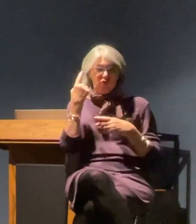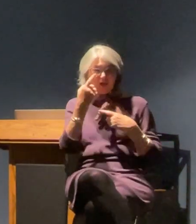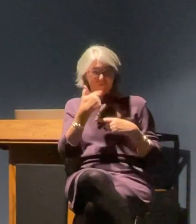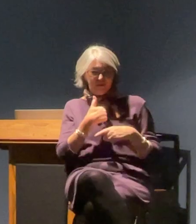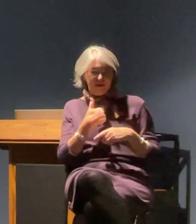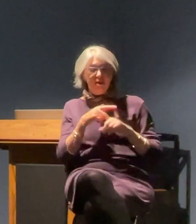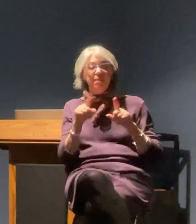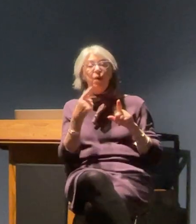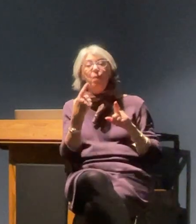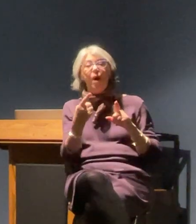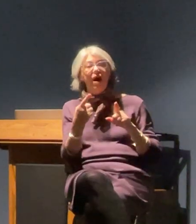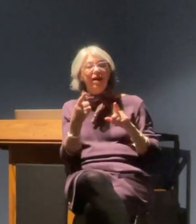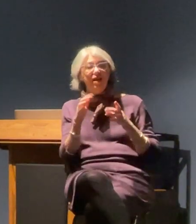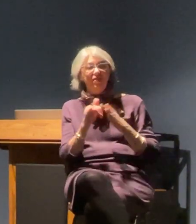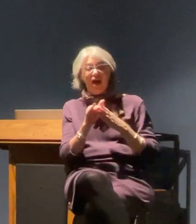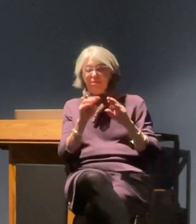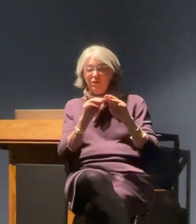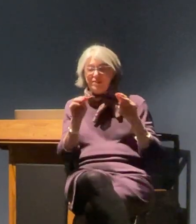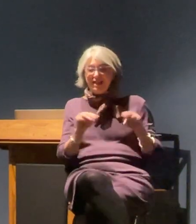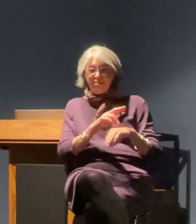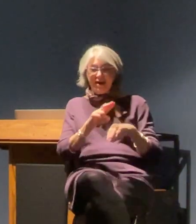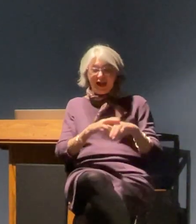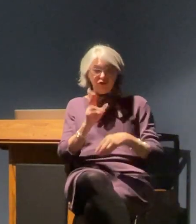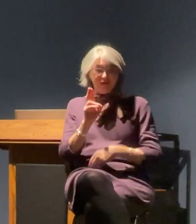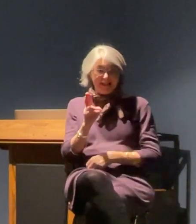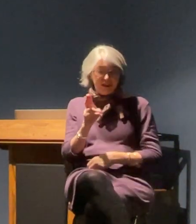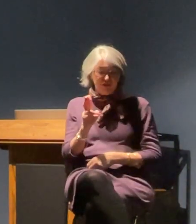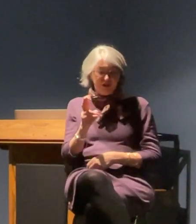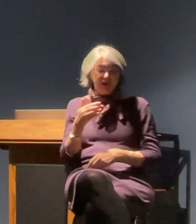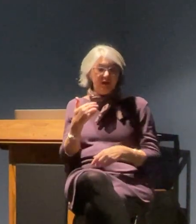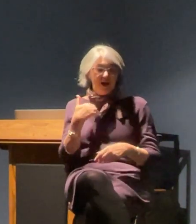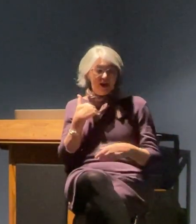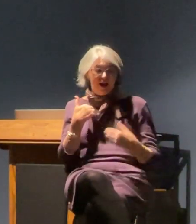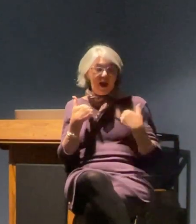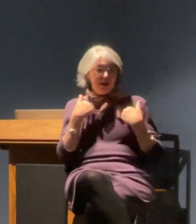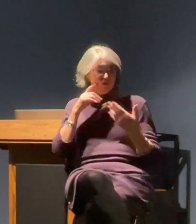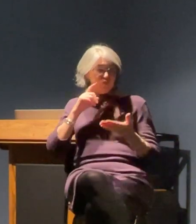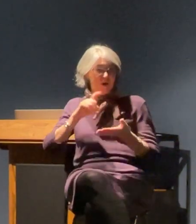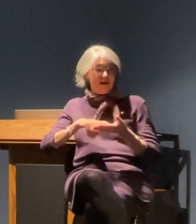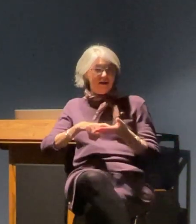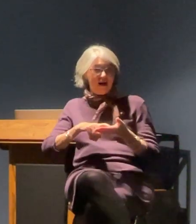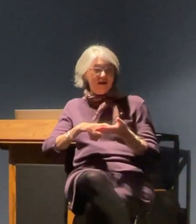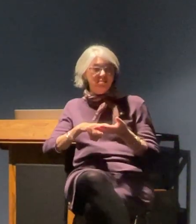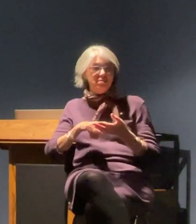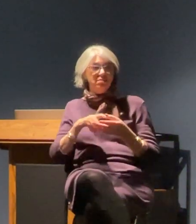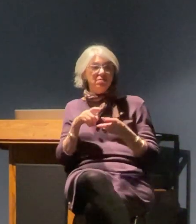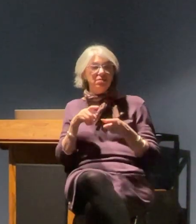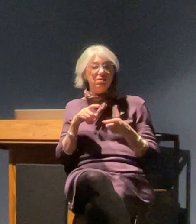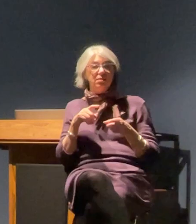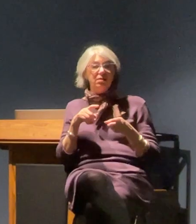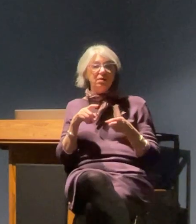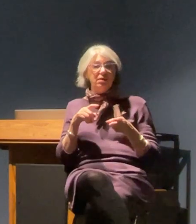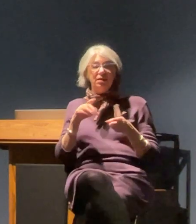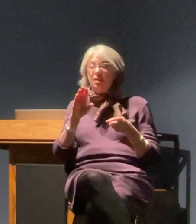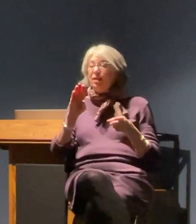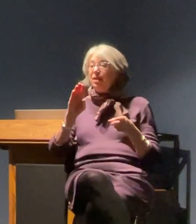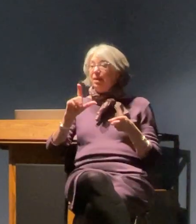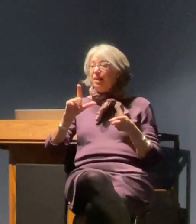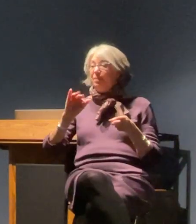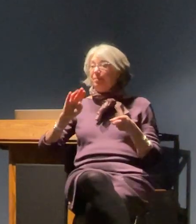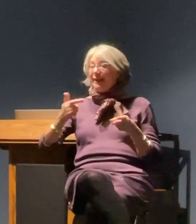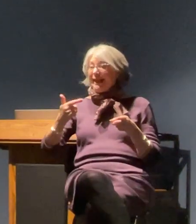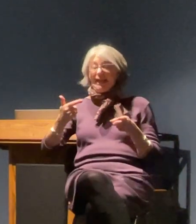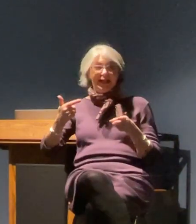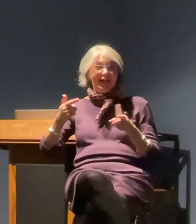me, but one of them was that the Museum of Natural History has recognized that bling can turn into